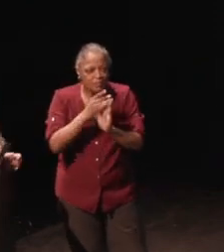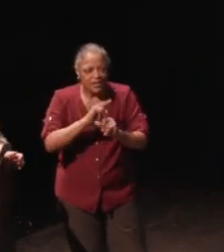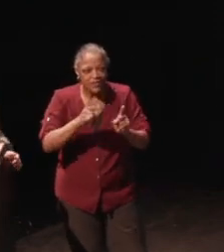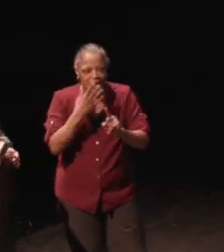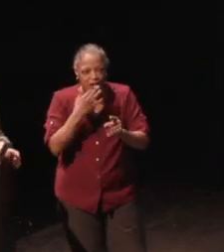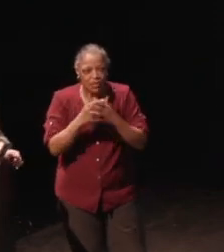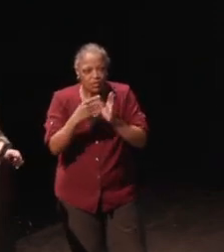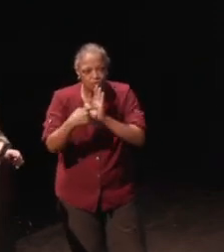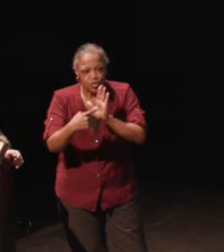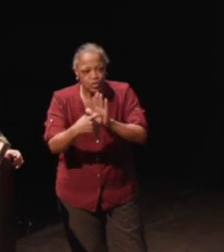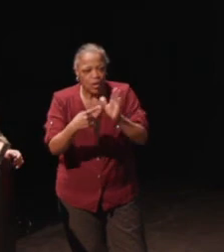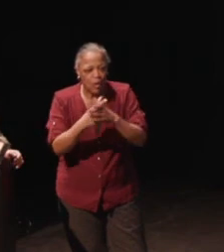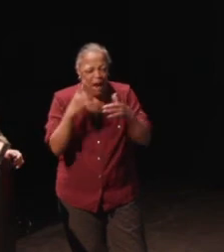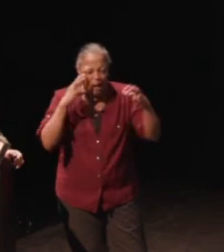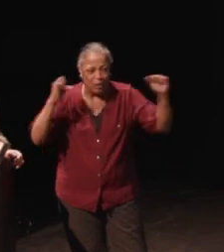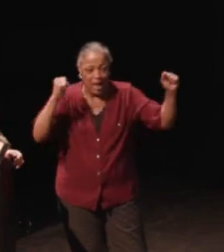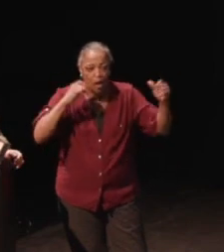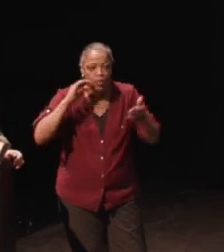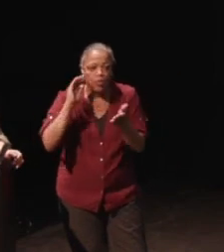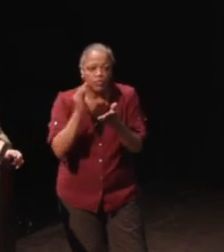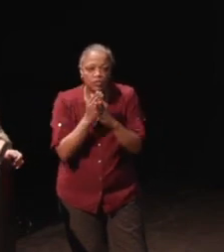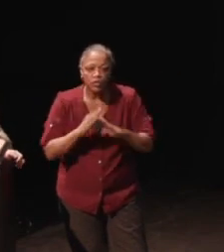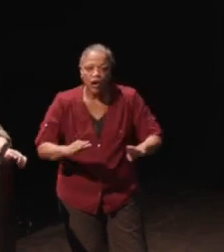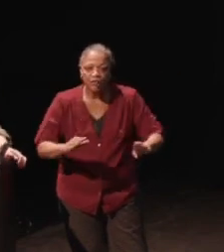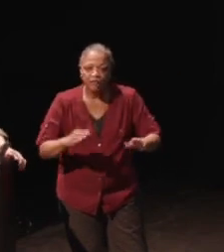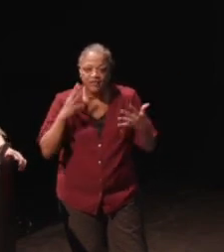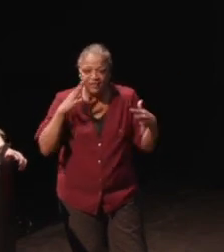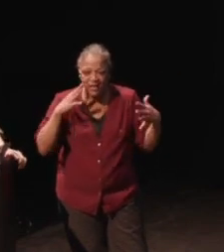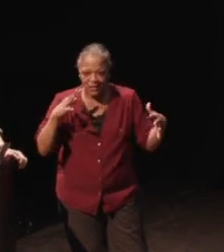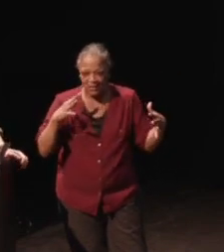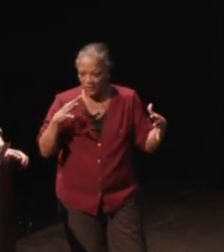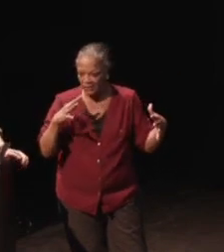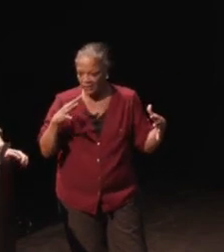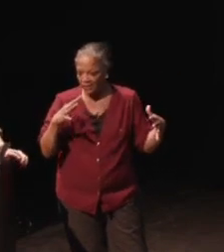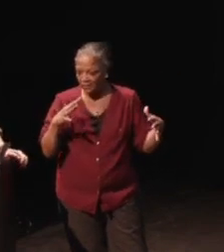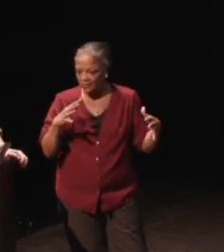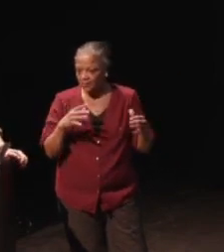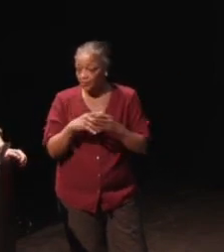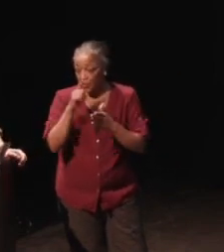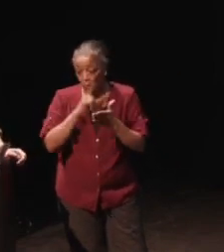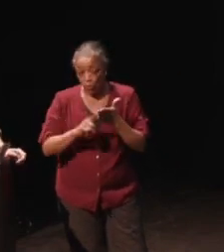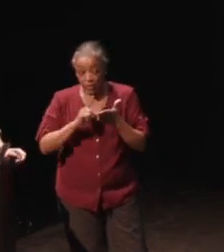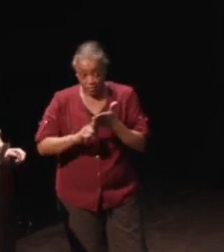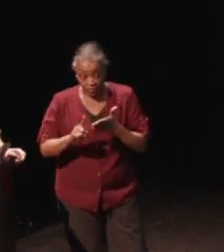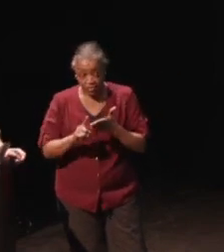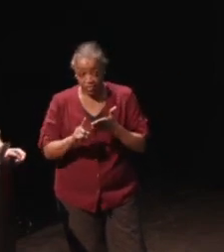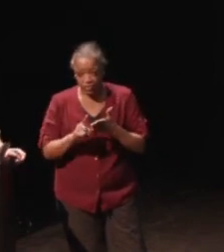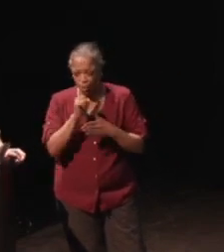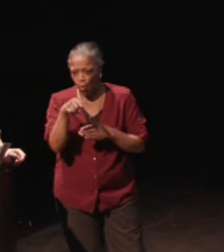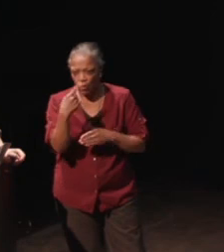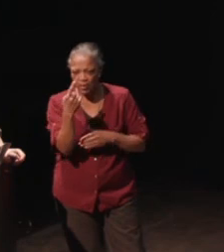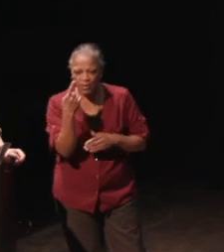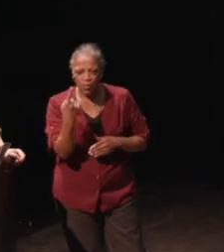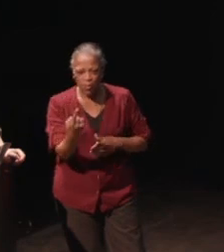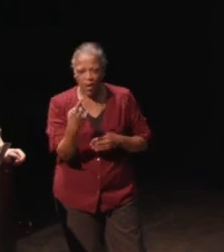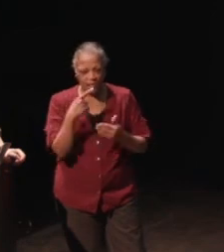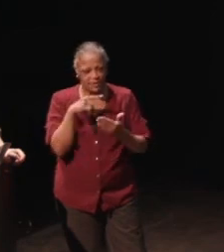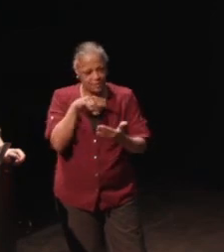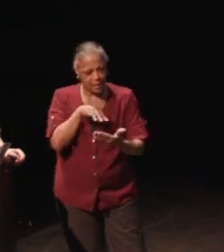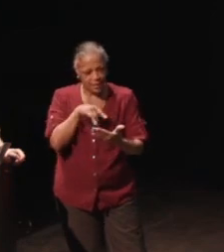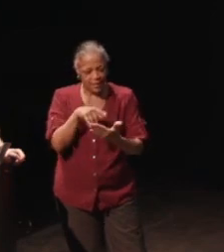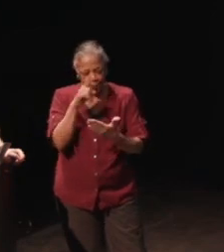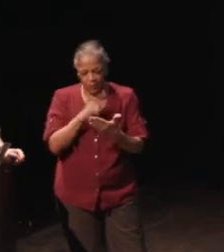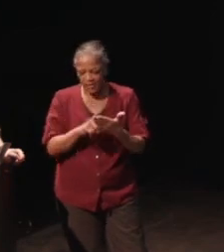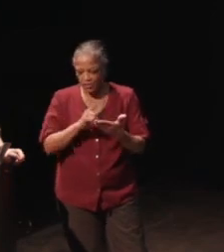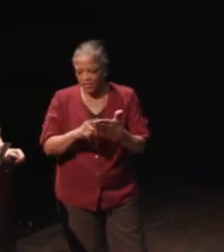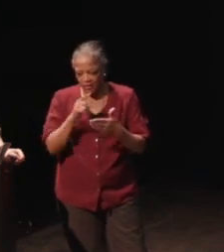So we've been working on that as well. So there's been research, and this is only one of the studies that